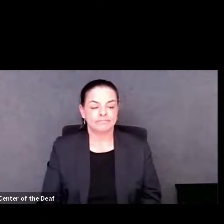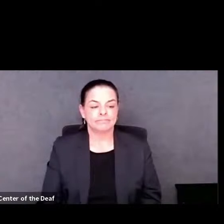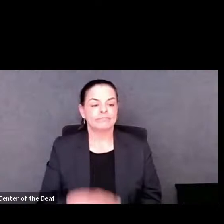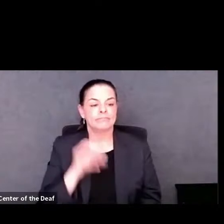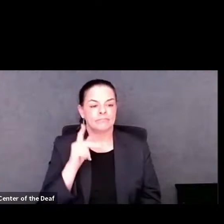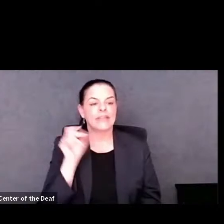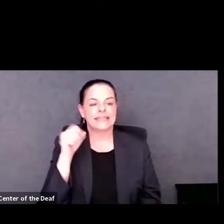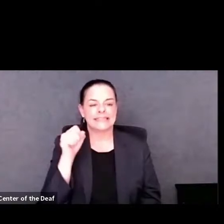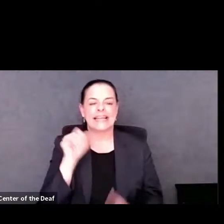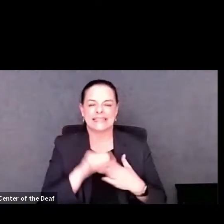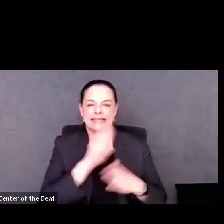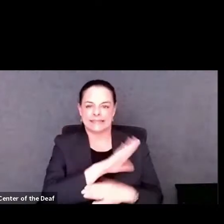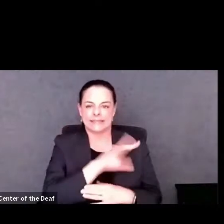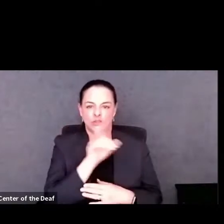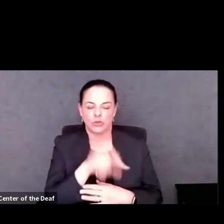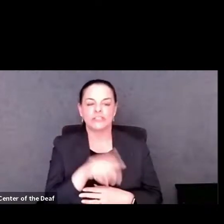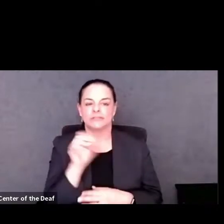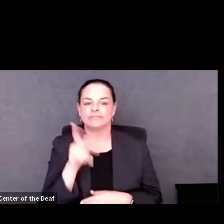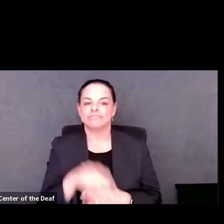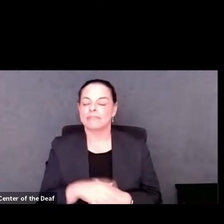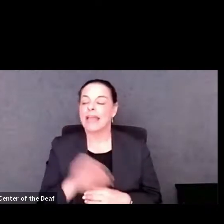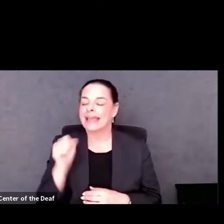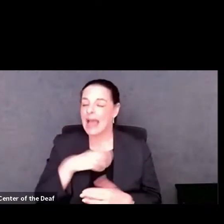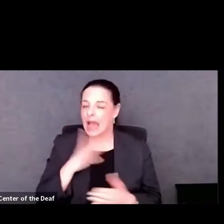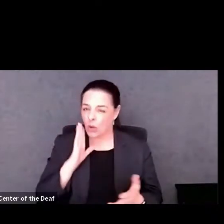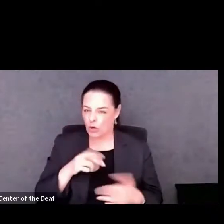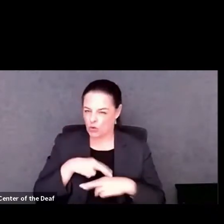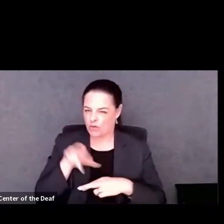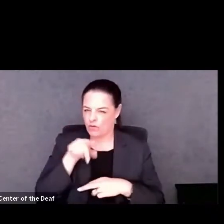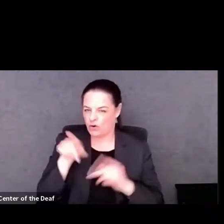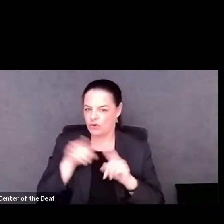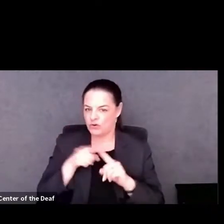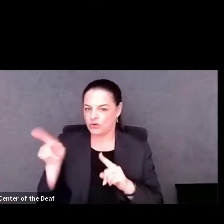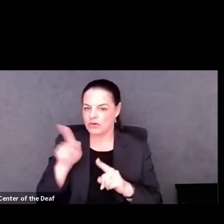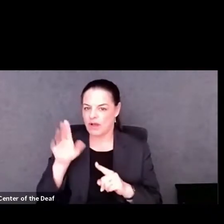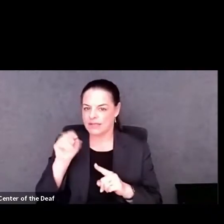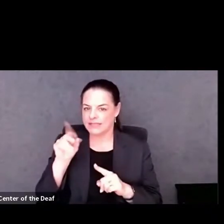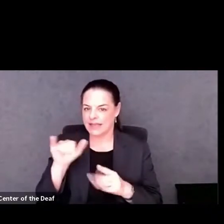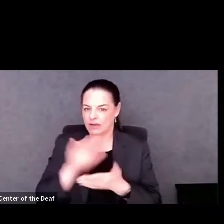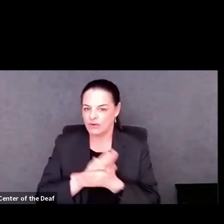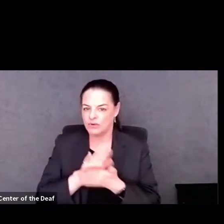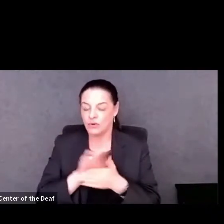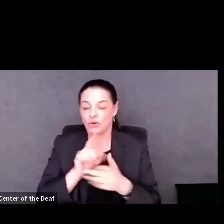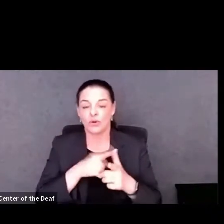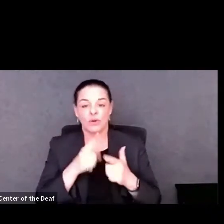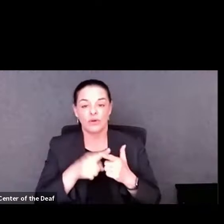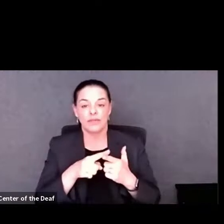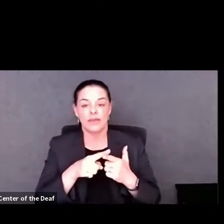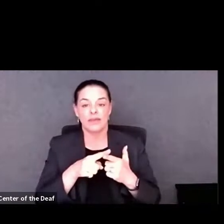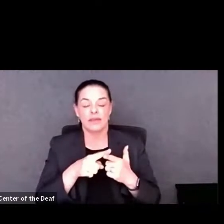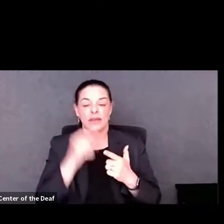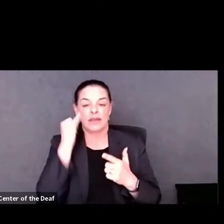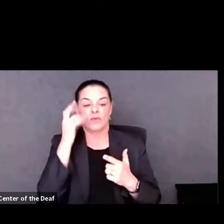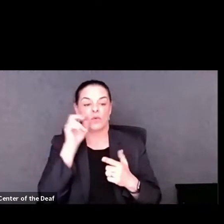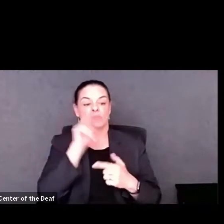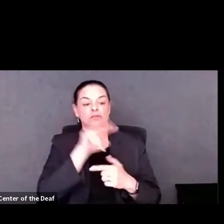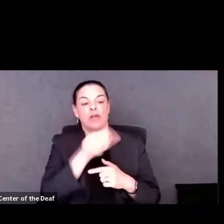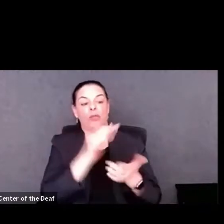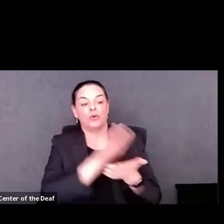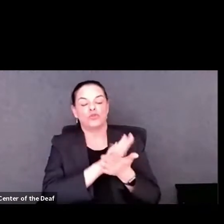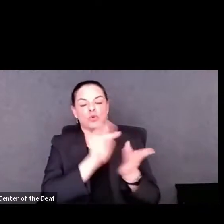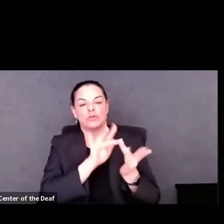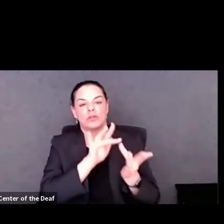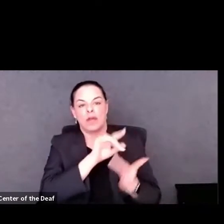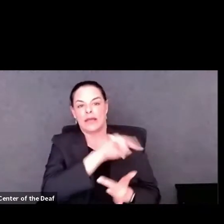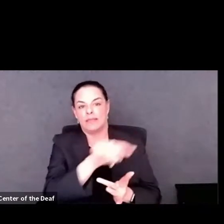Okay, and he said, yes, that was what he was looking for. Yeah. So yeah, I would refer you to Knox County schools. And then if you want to look at the other, any of the other schools, reach out to